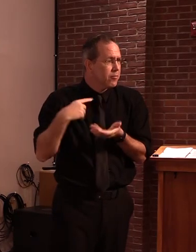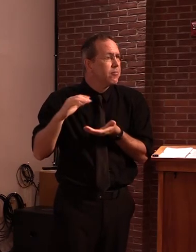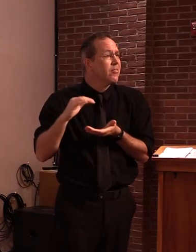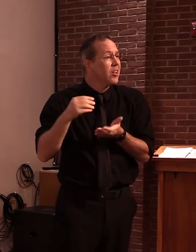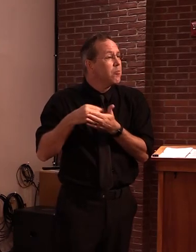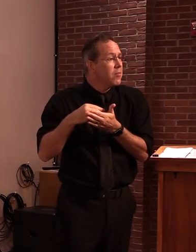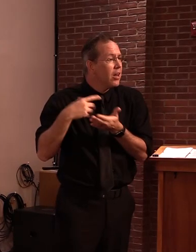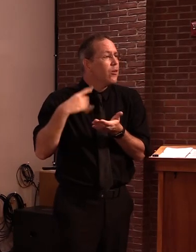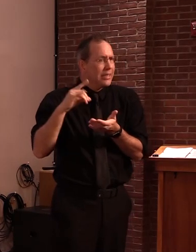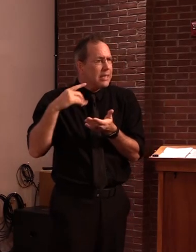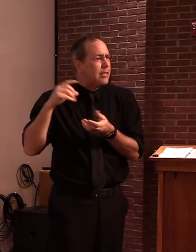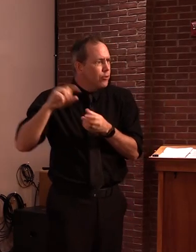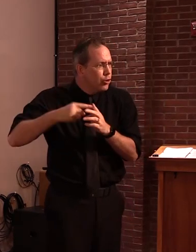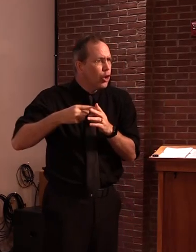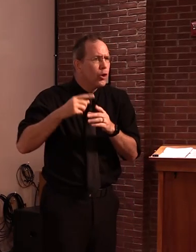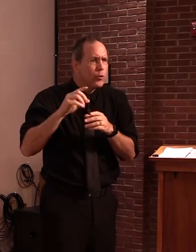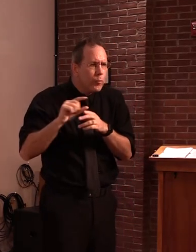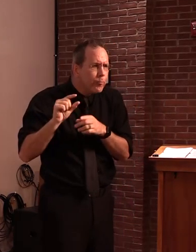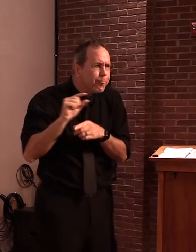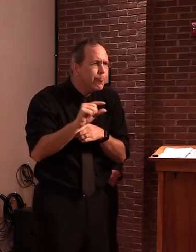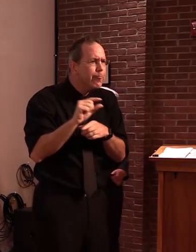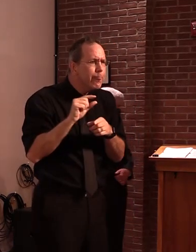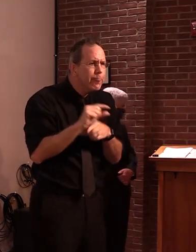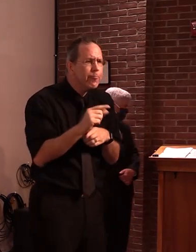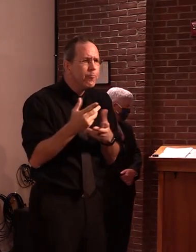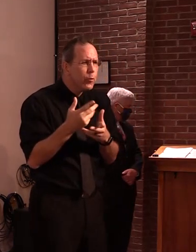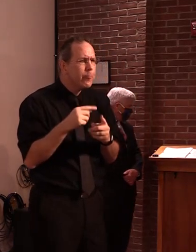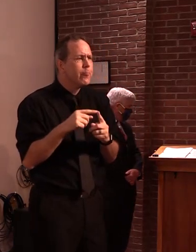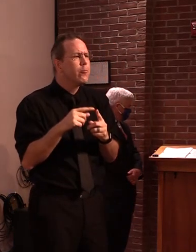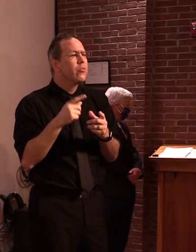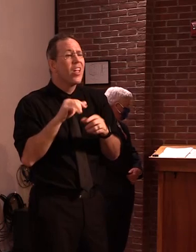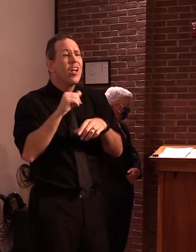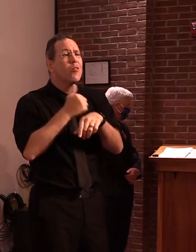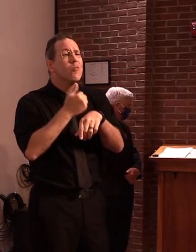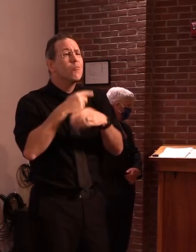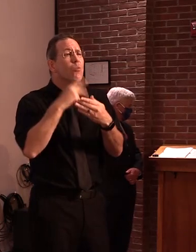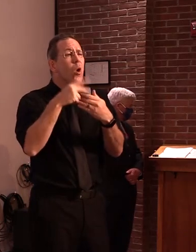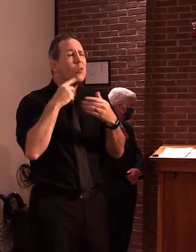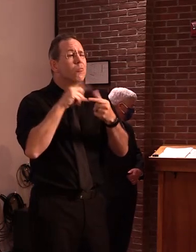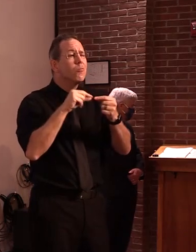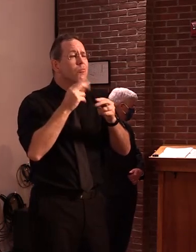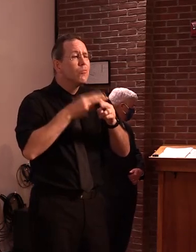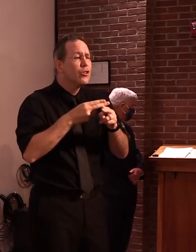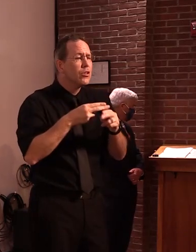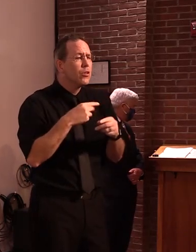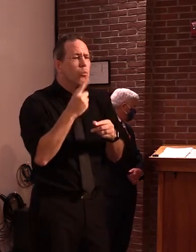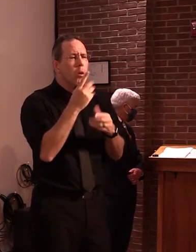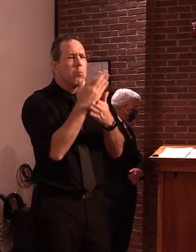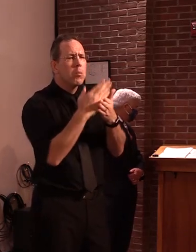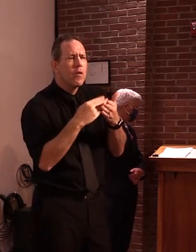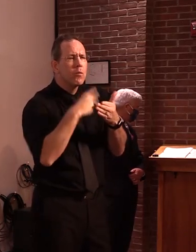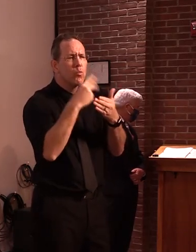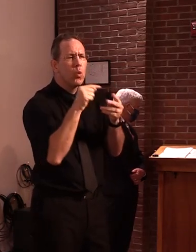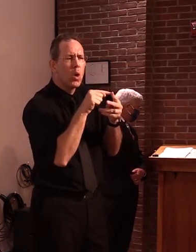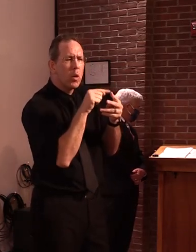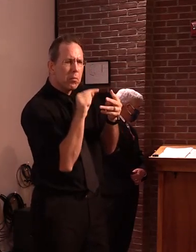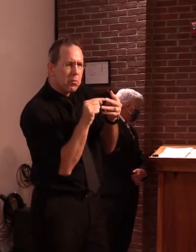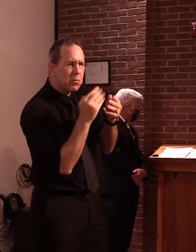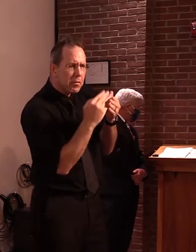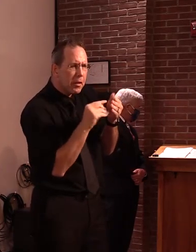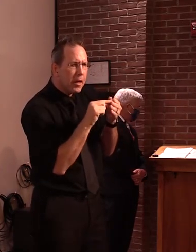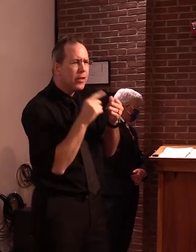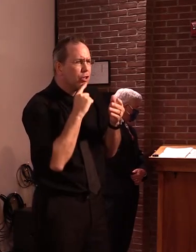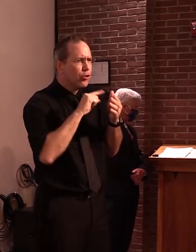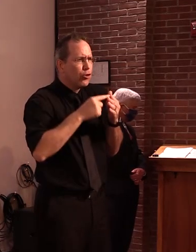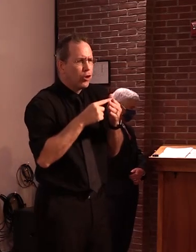deployed. This program that you've announced today is just one of several that have launched in recent days. This